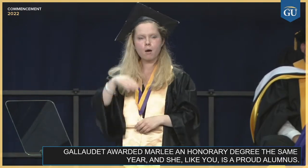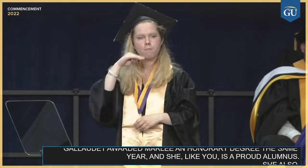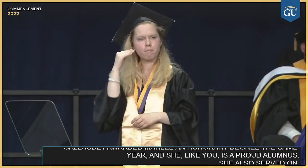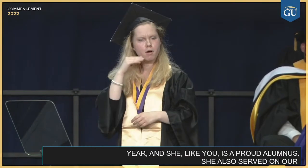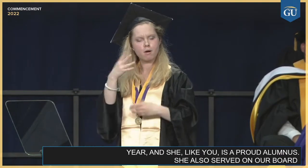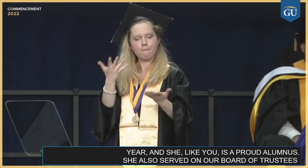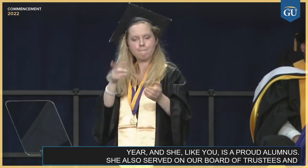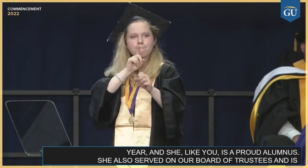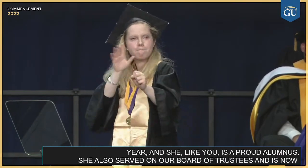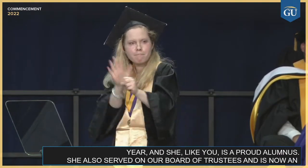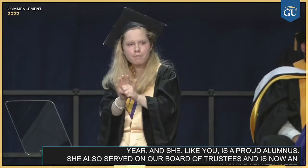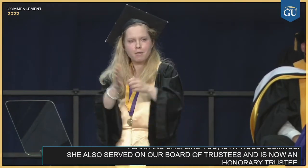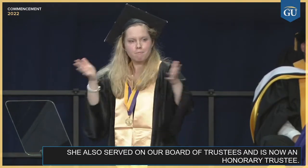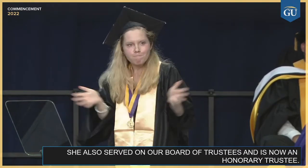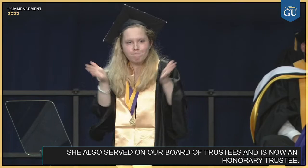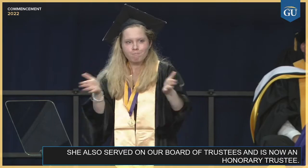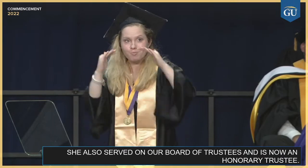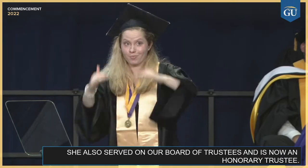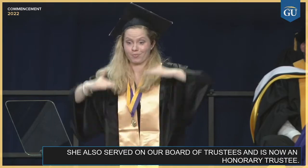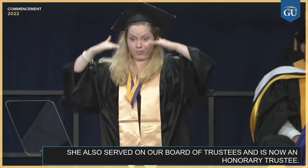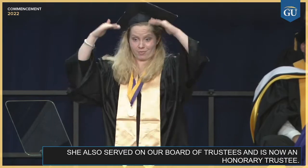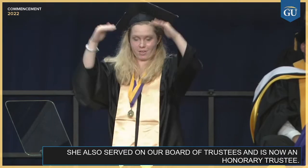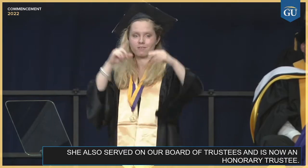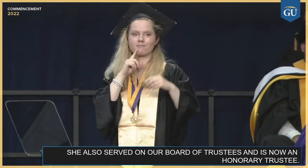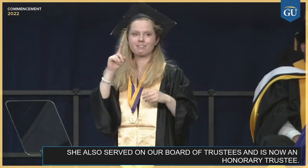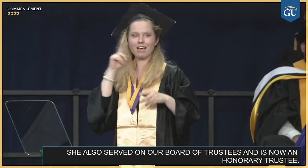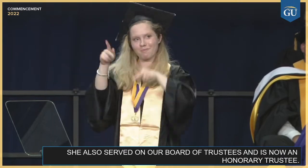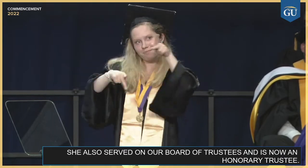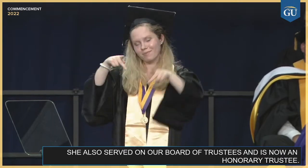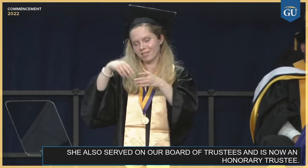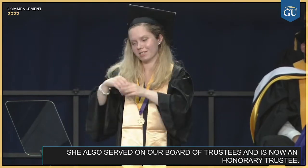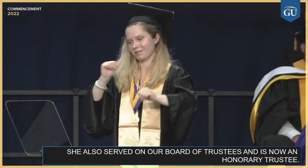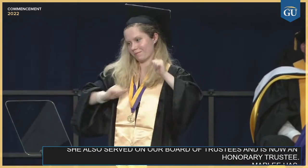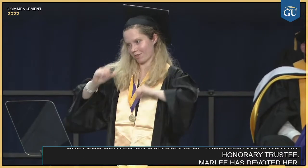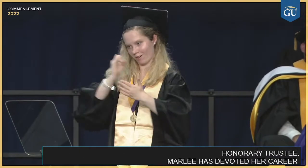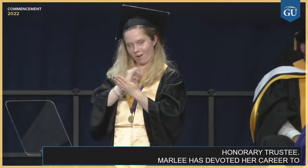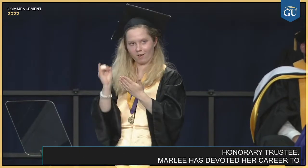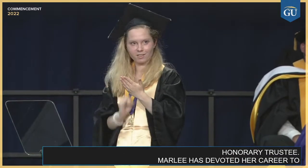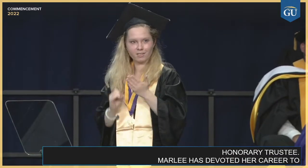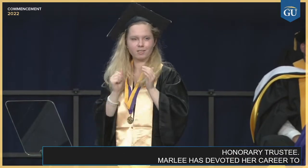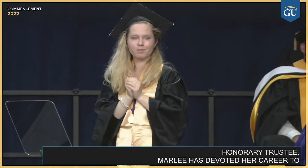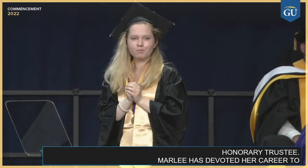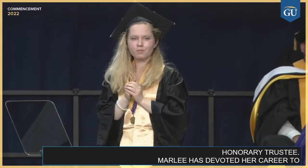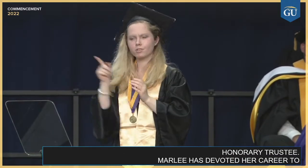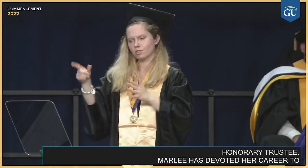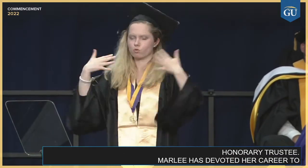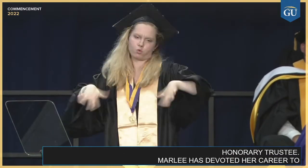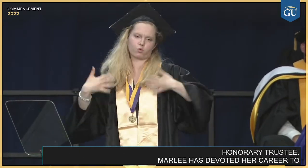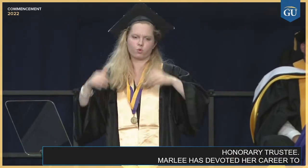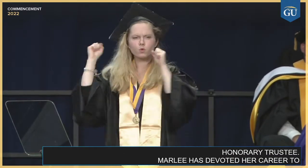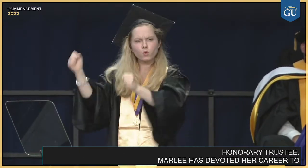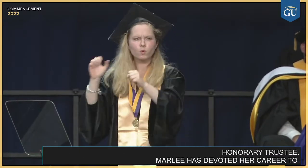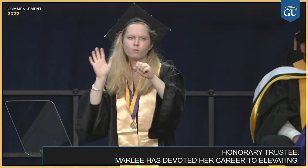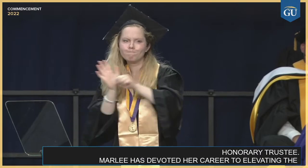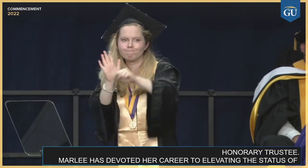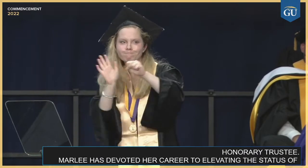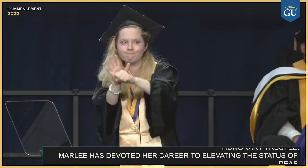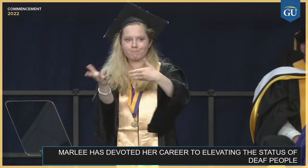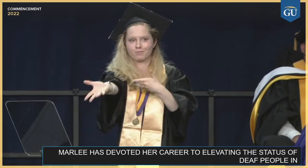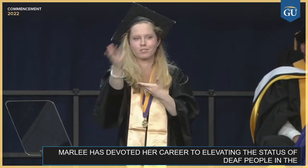trustee. Marley has devoted her career to elevating the status of deaf people in the performing arts. She is a